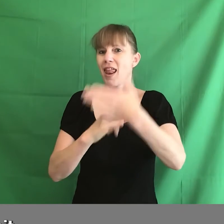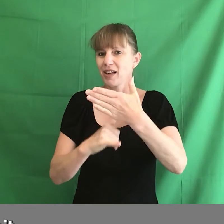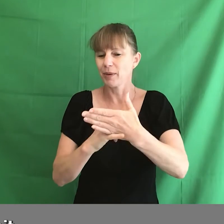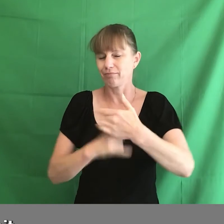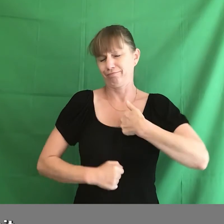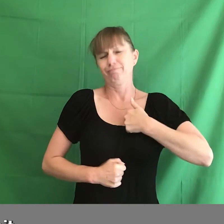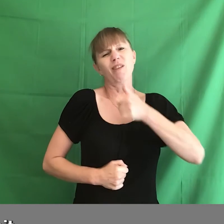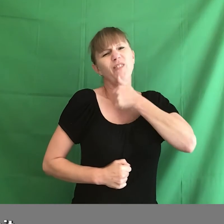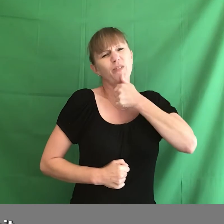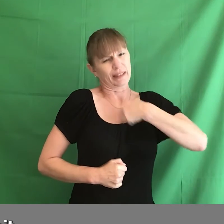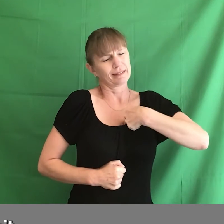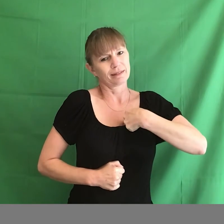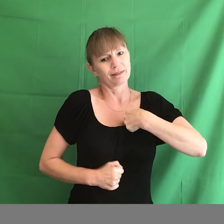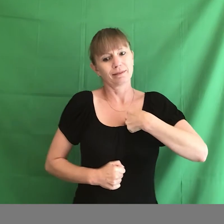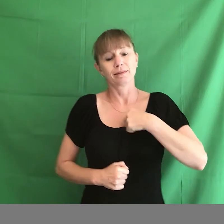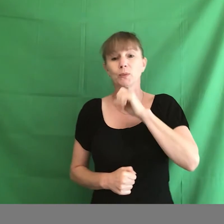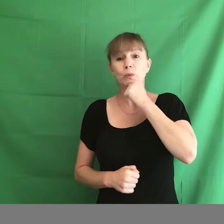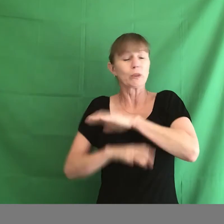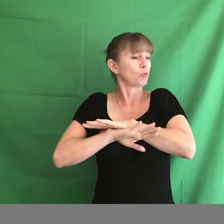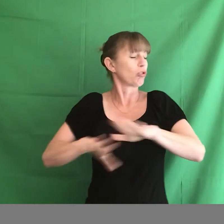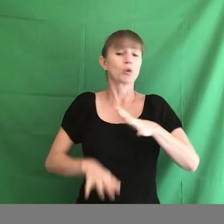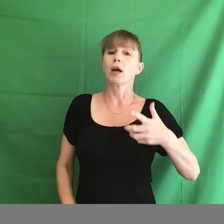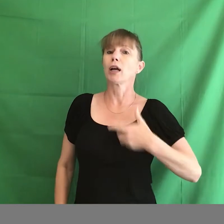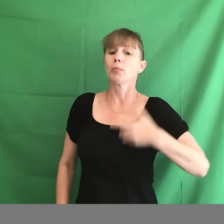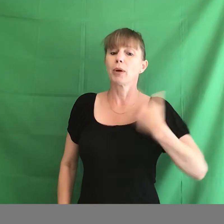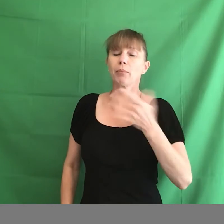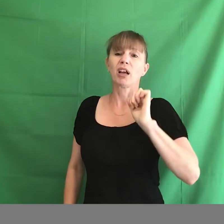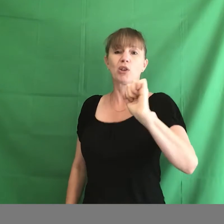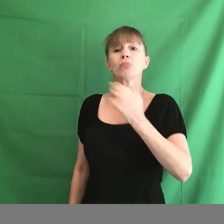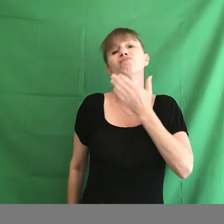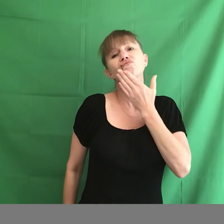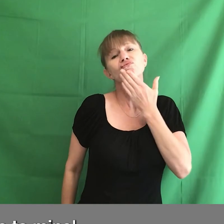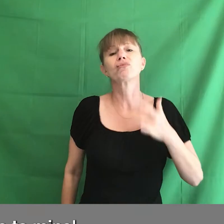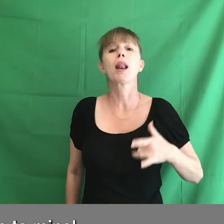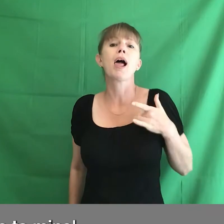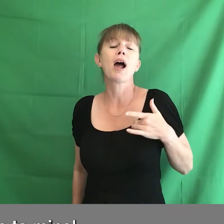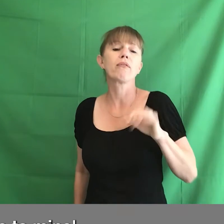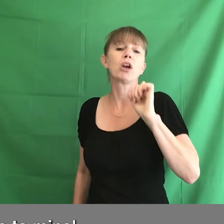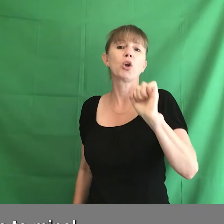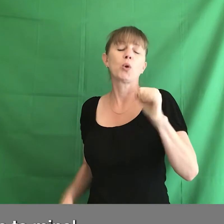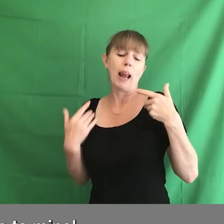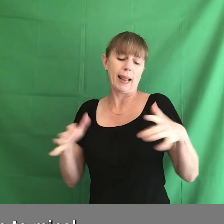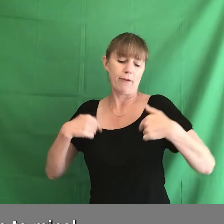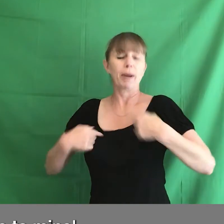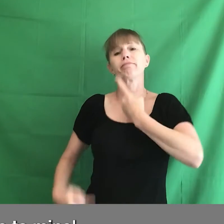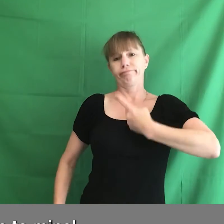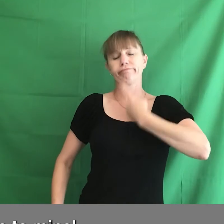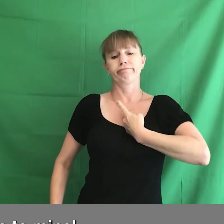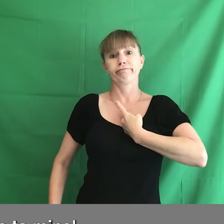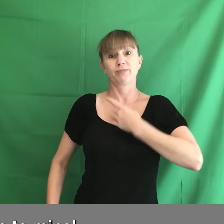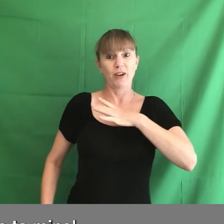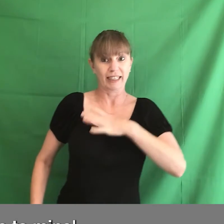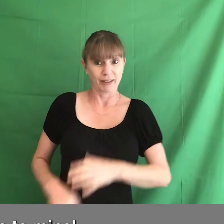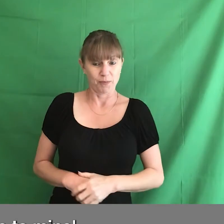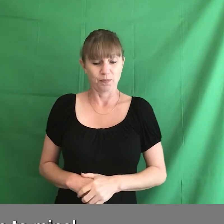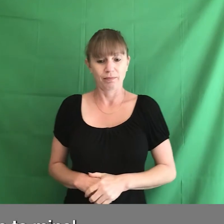bit, my personal favourite line, will not complain about your boring life if you'll just leave me to mine. And that